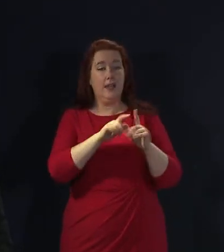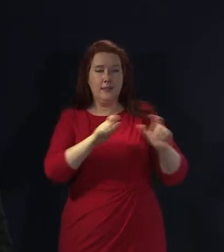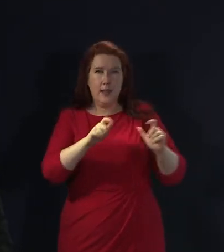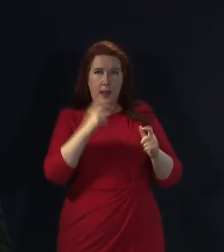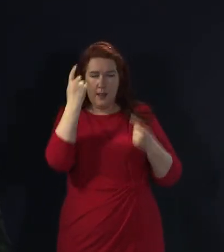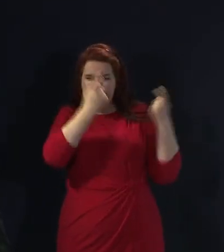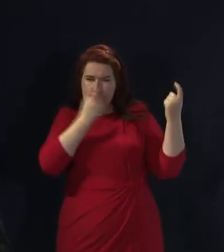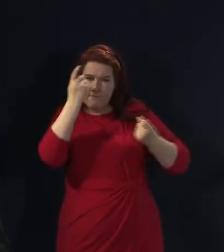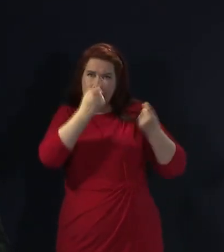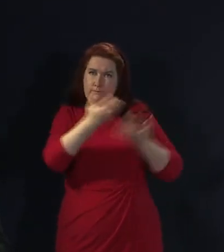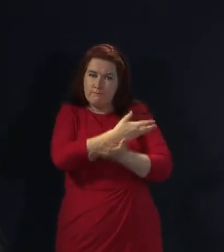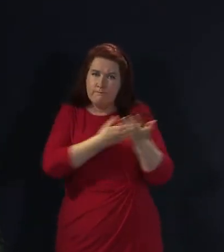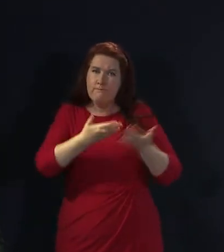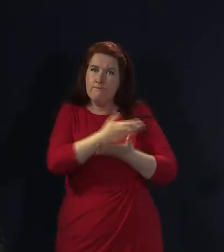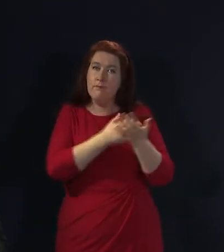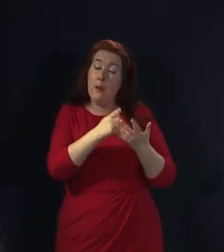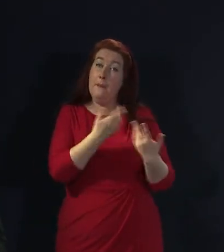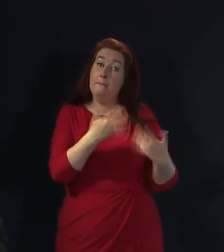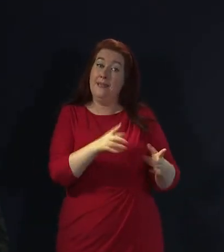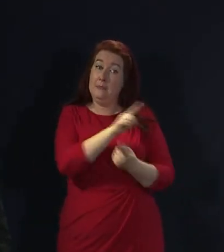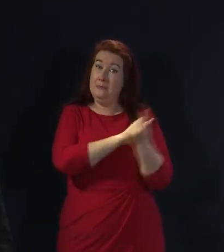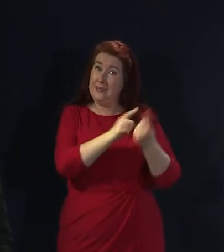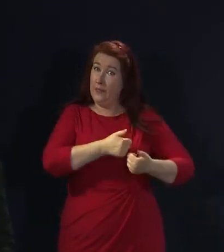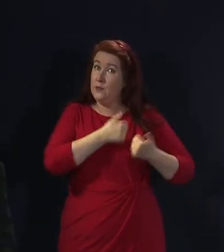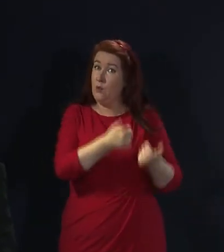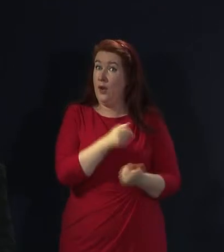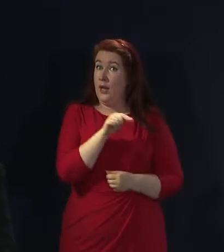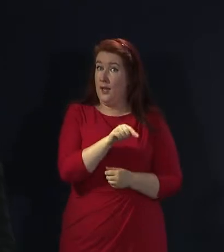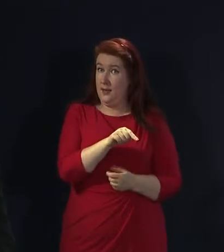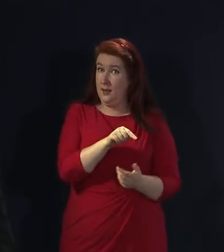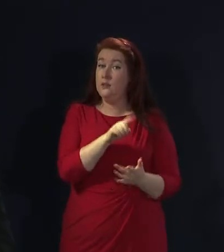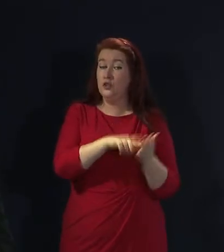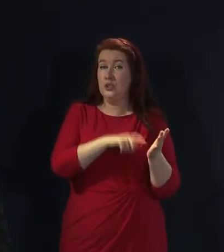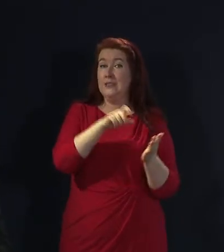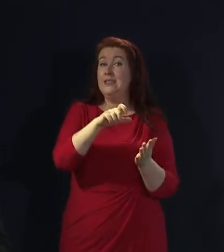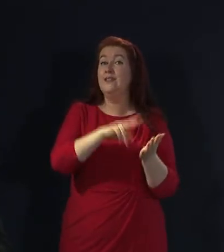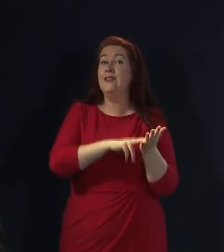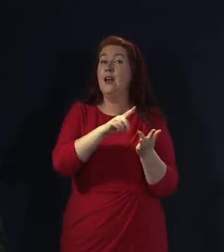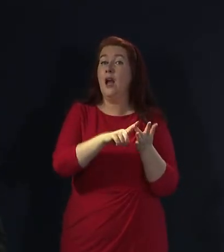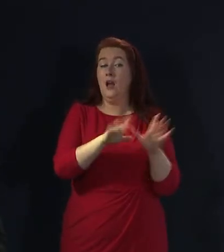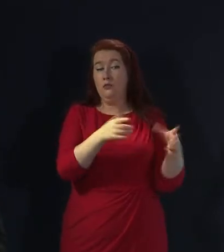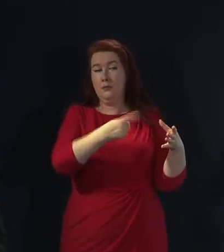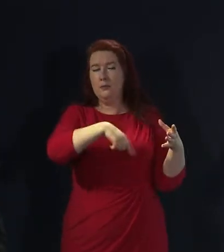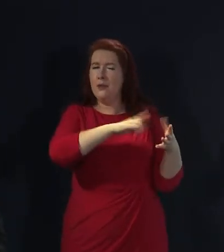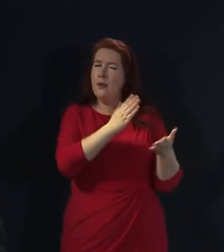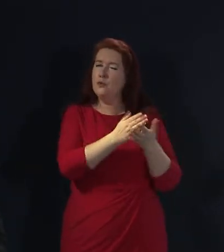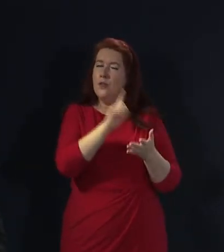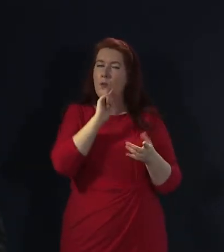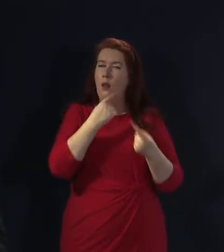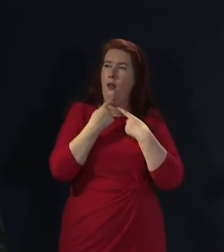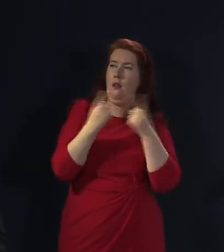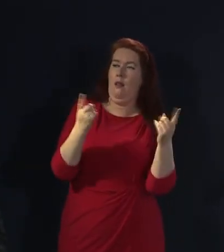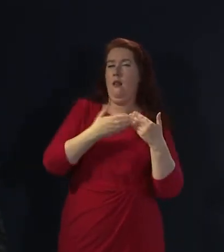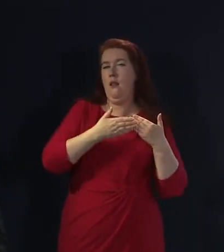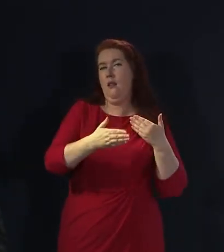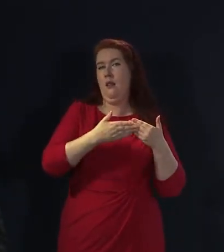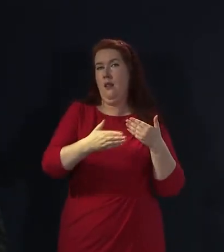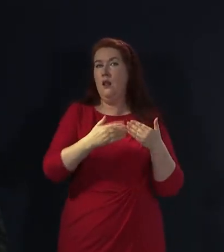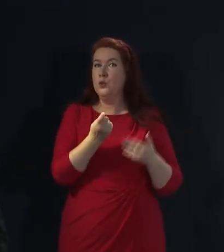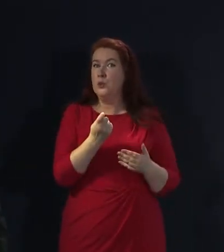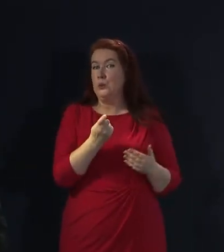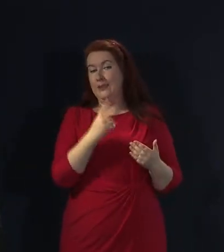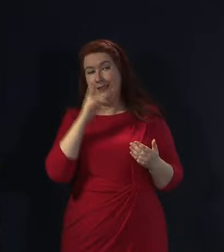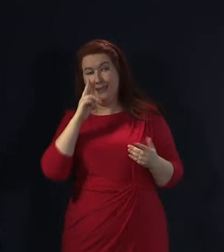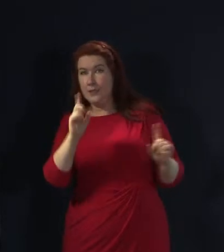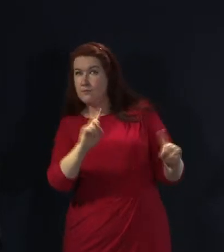few weeks. They met again this morning. I expect that in the coming days we will hear more in terms of a statement from them in terms of the way